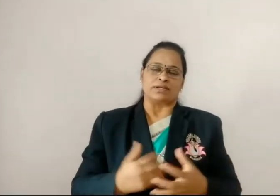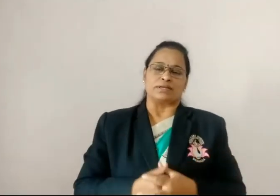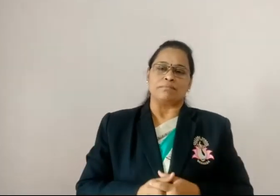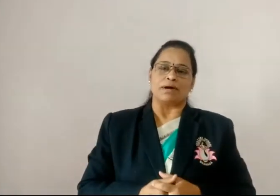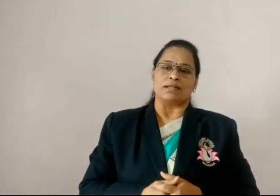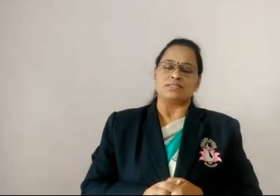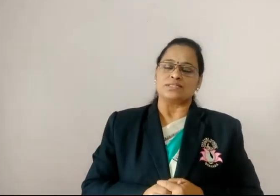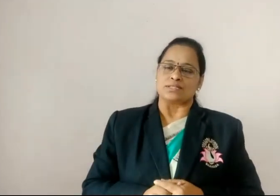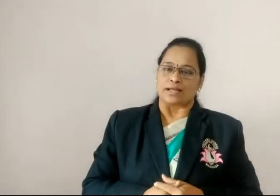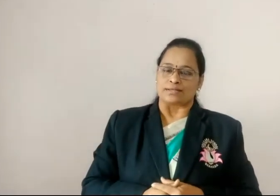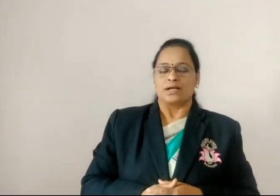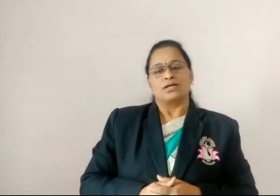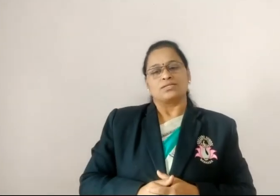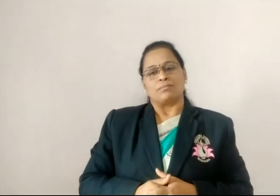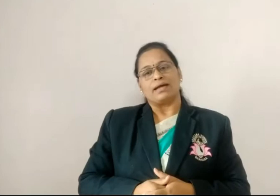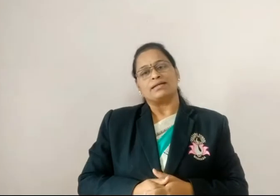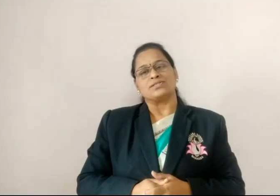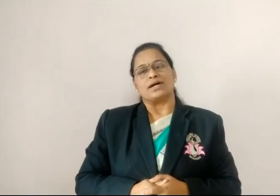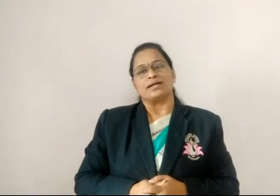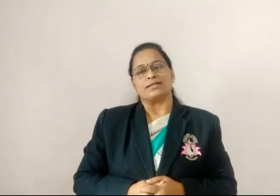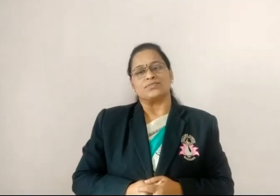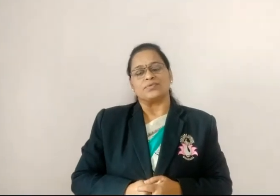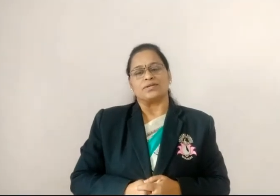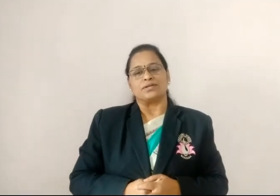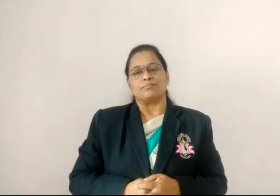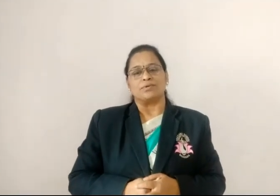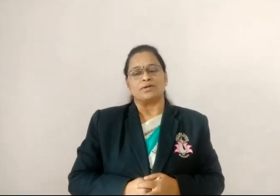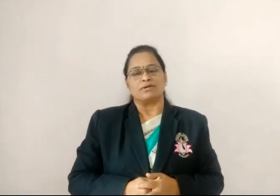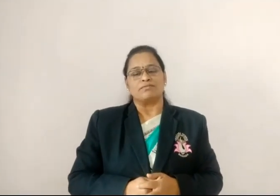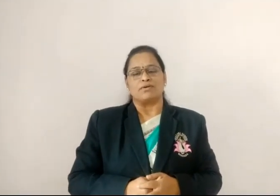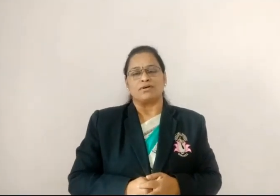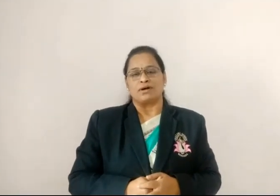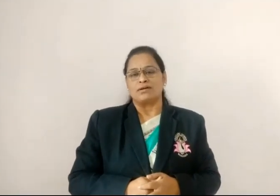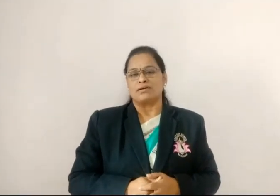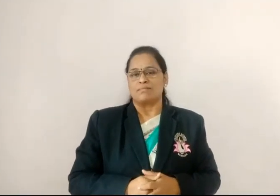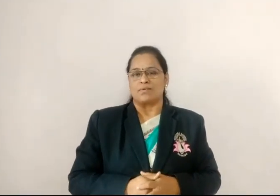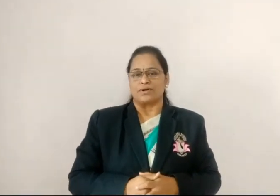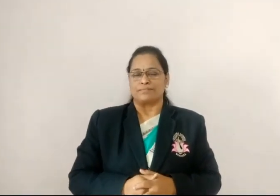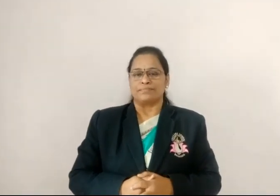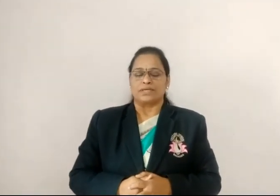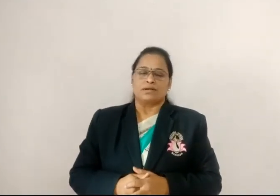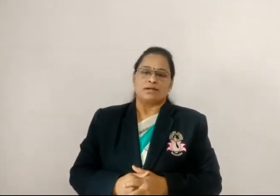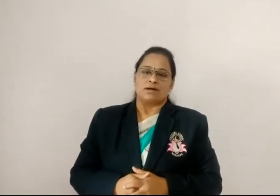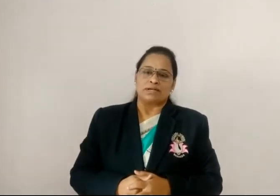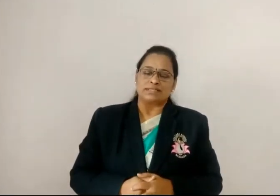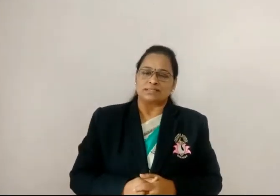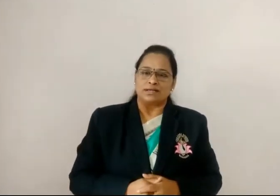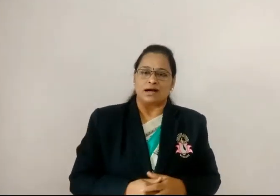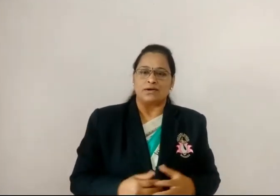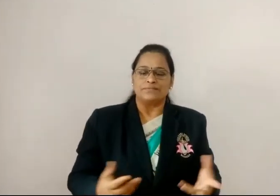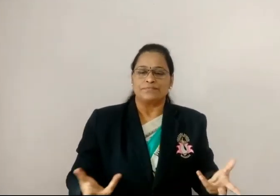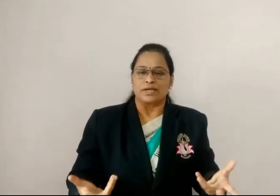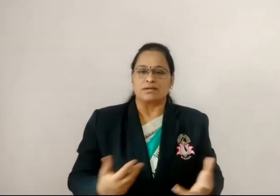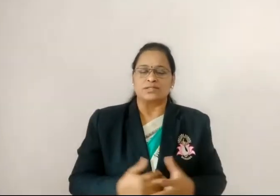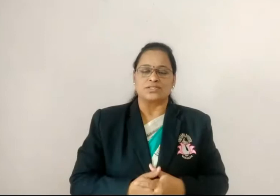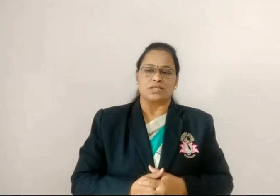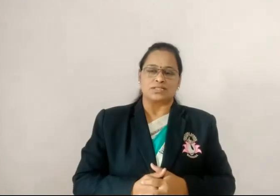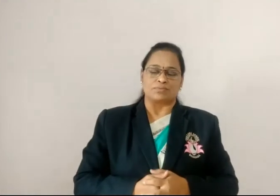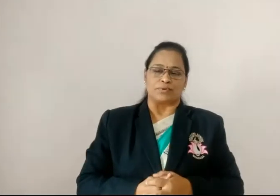taking balanced diet. So, balanced diet is very important for our body. Now, let's see how energy is